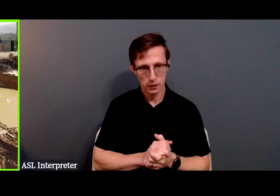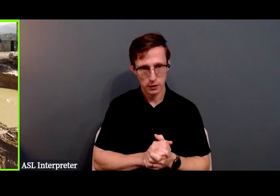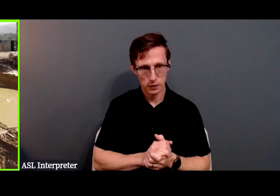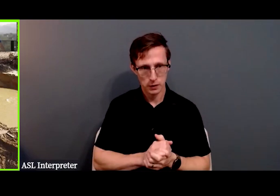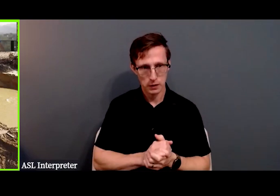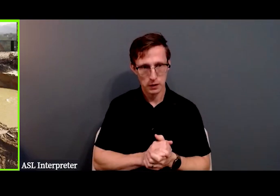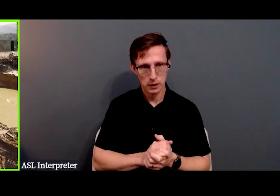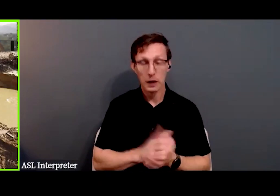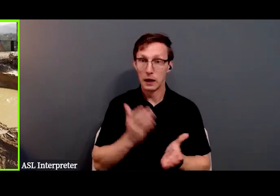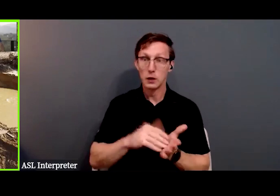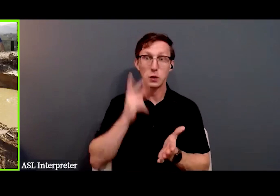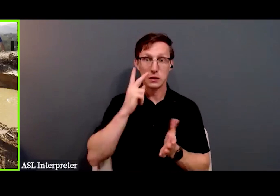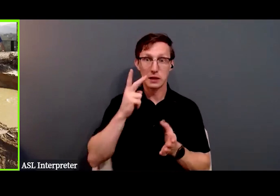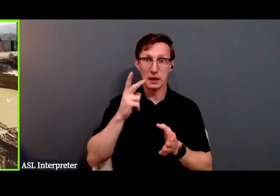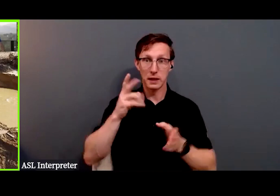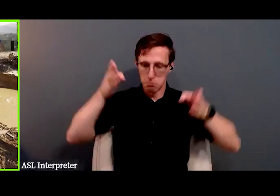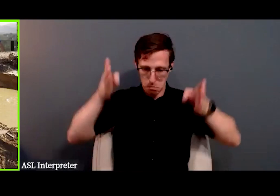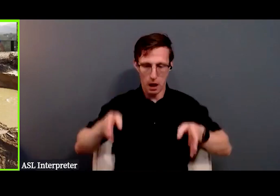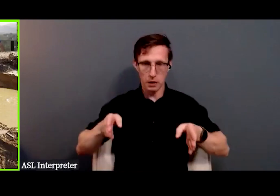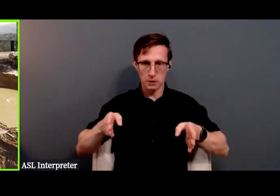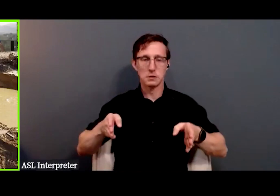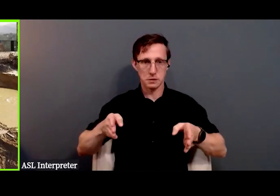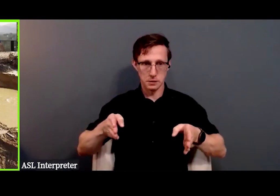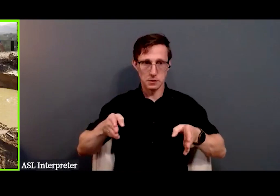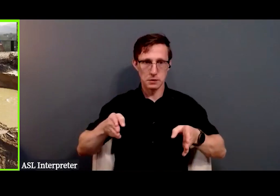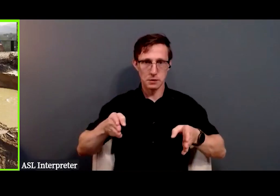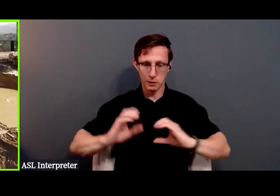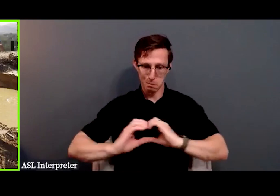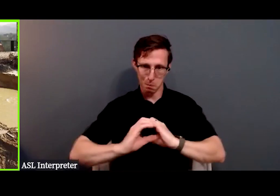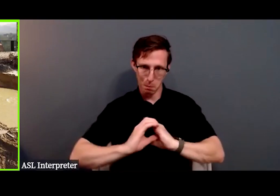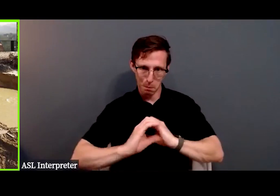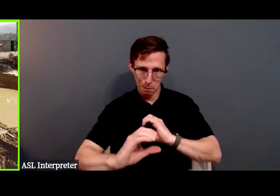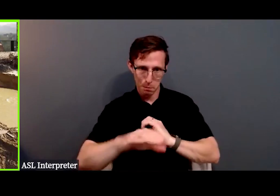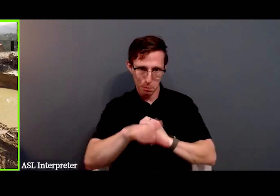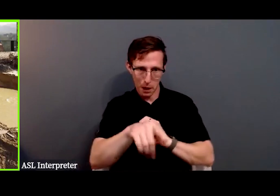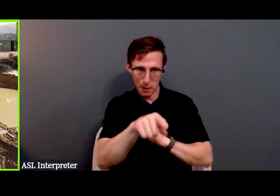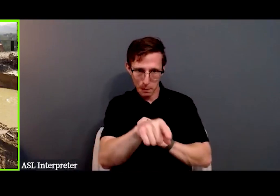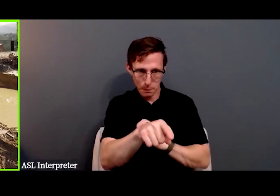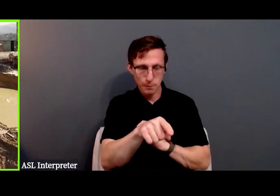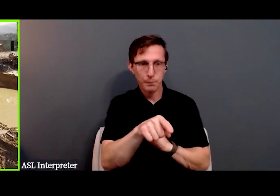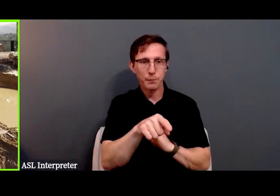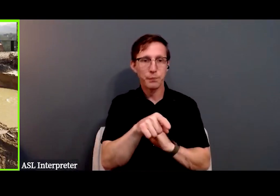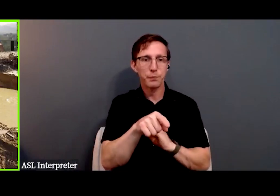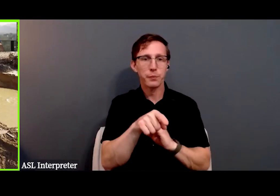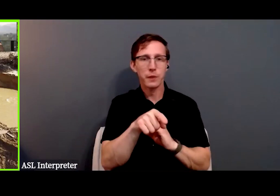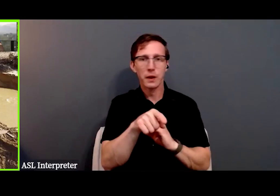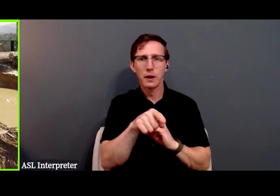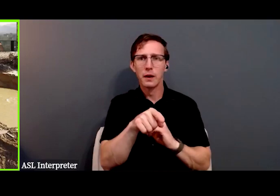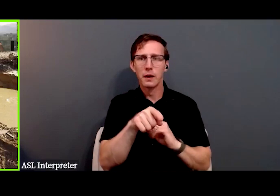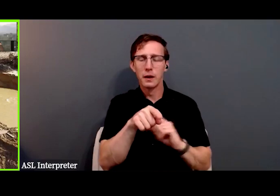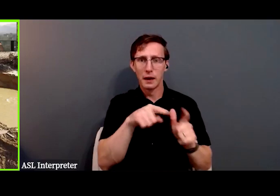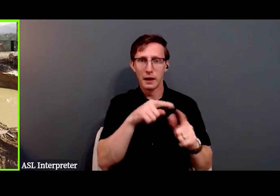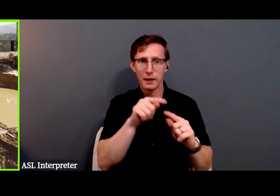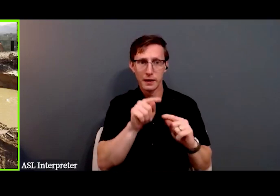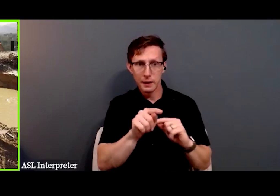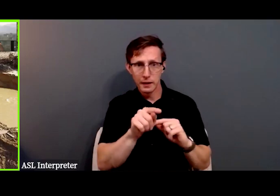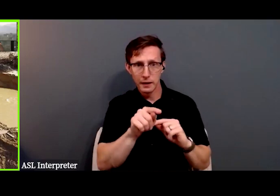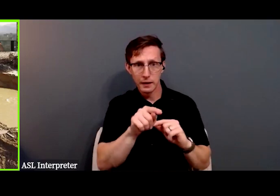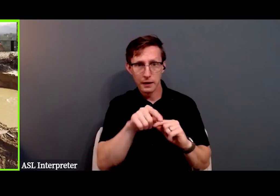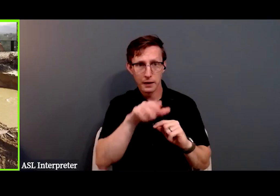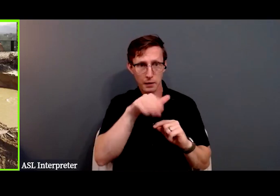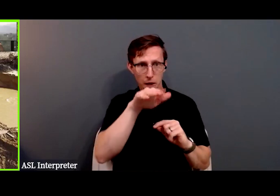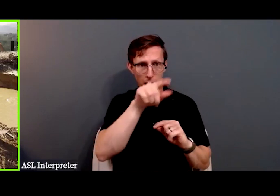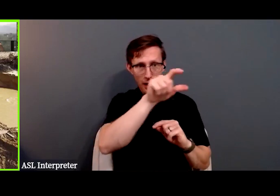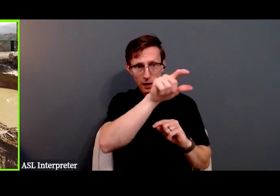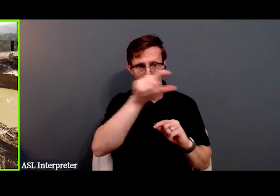you see the shoring box on the lower part of the picture, and you see where our crews are. And on the upper right hand or the top of the